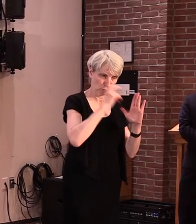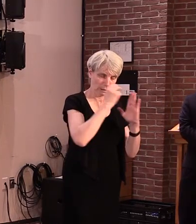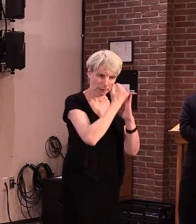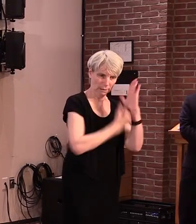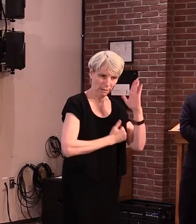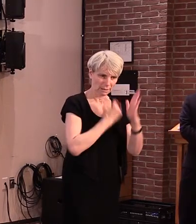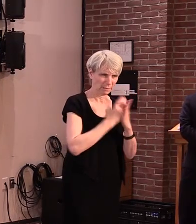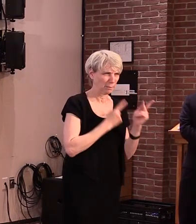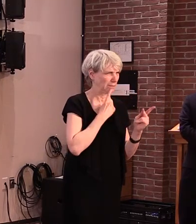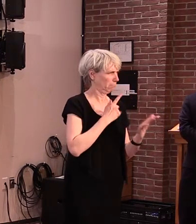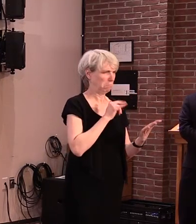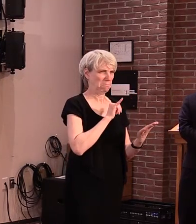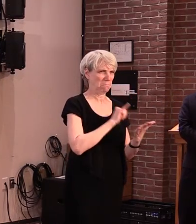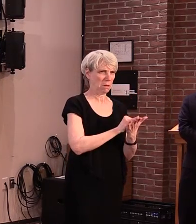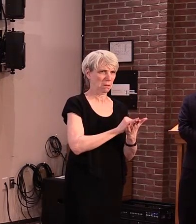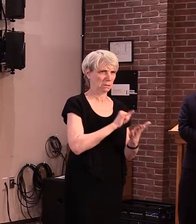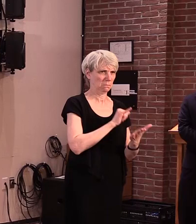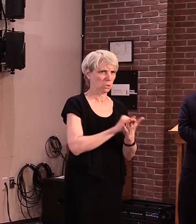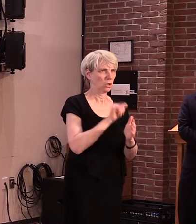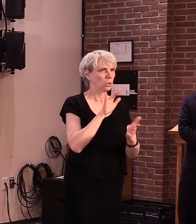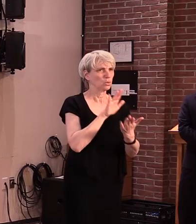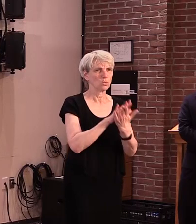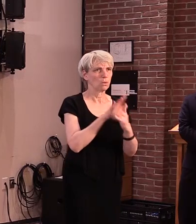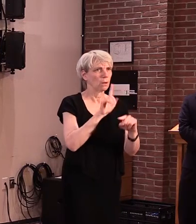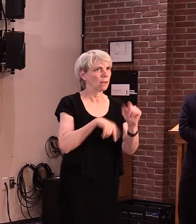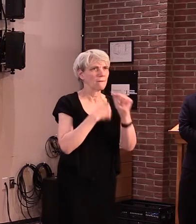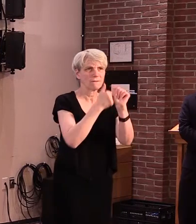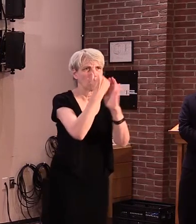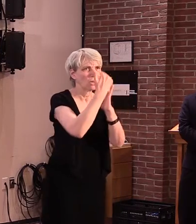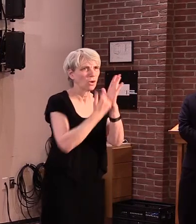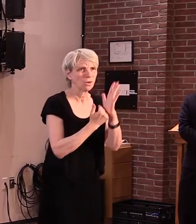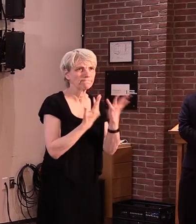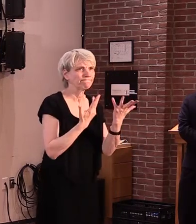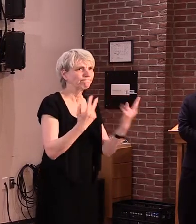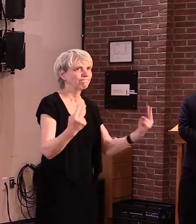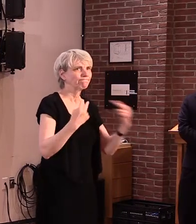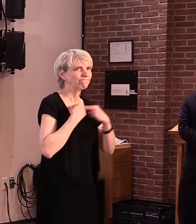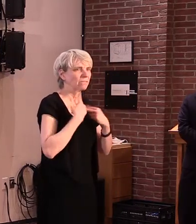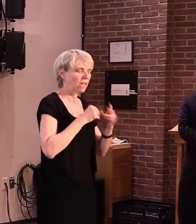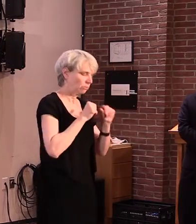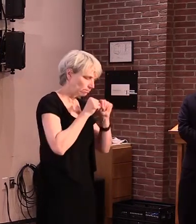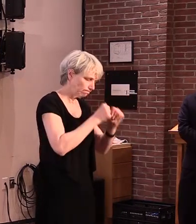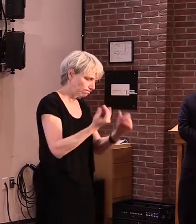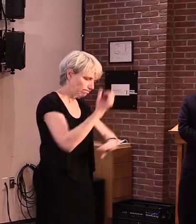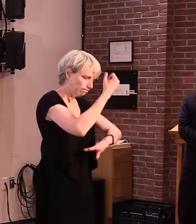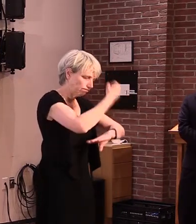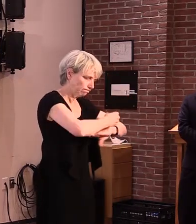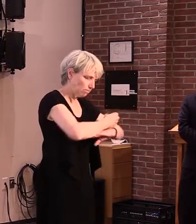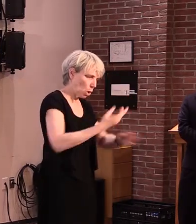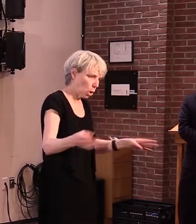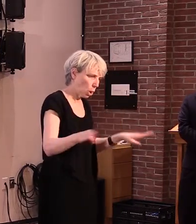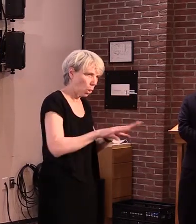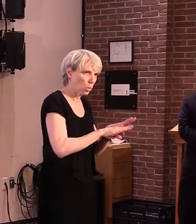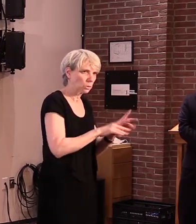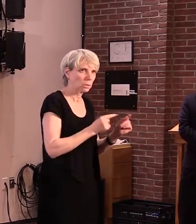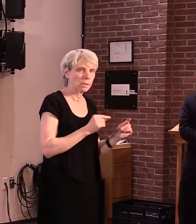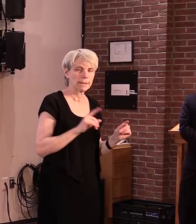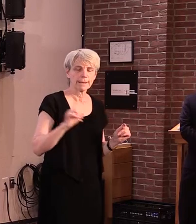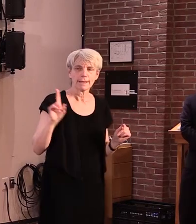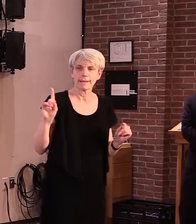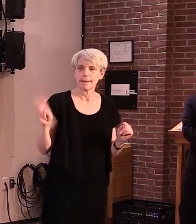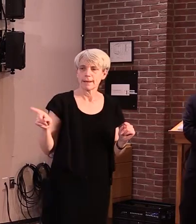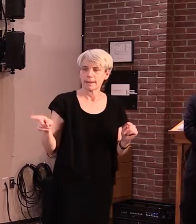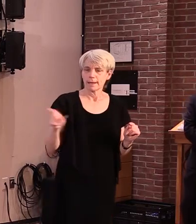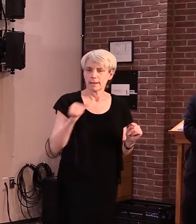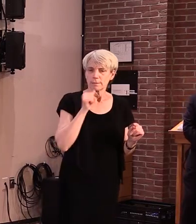that it's prohibitive that the schools may not be able to open in the fall. I'm not sure who can